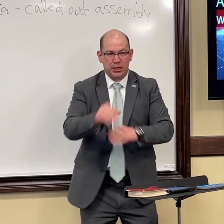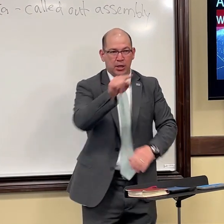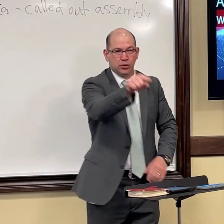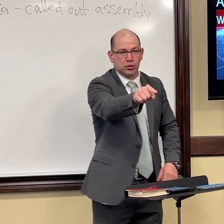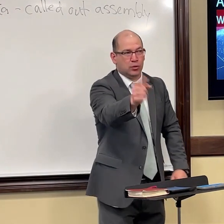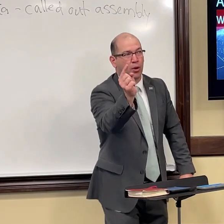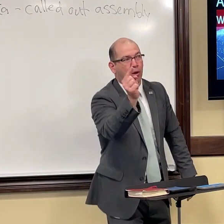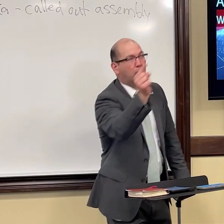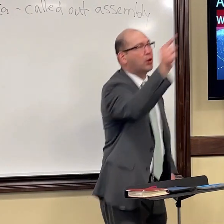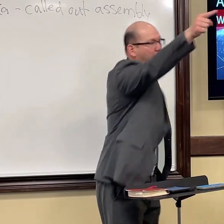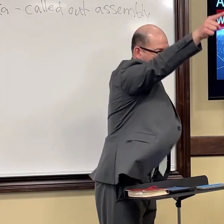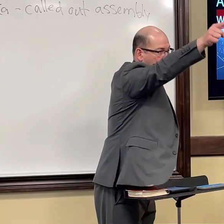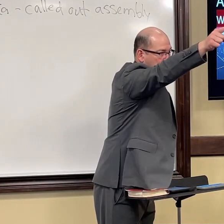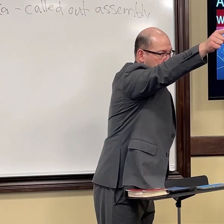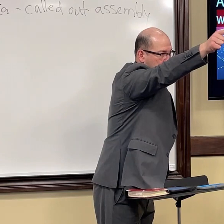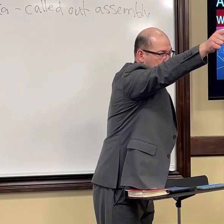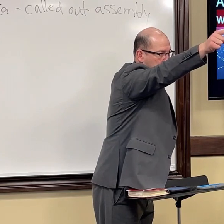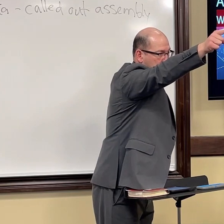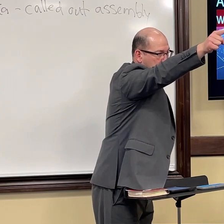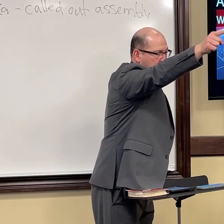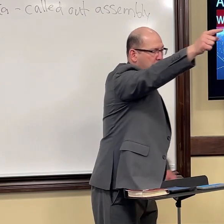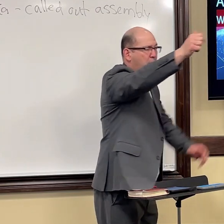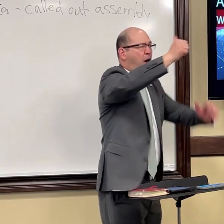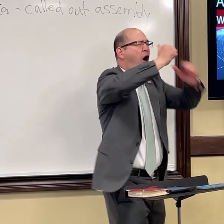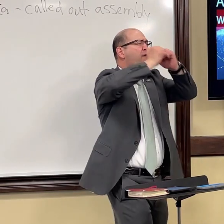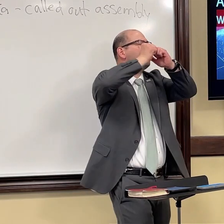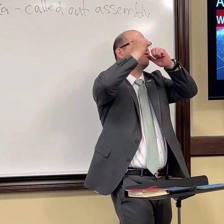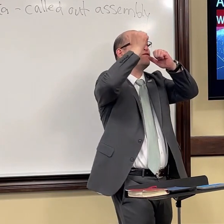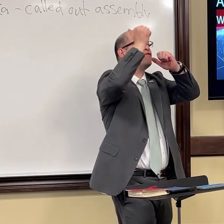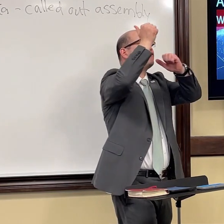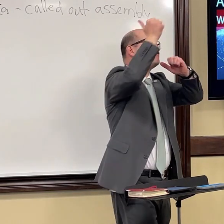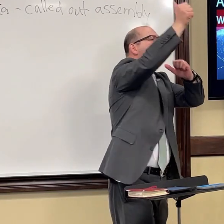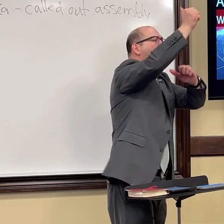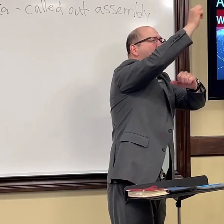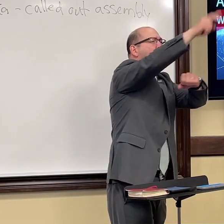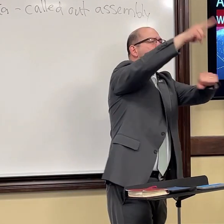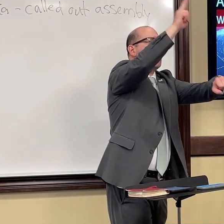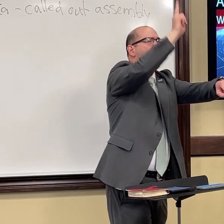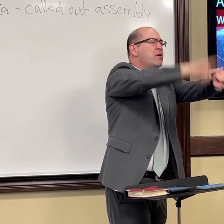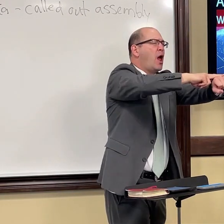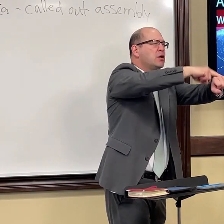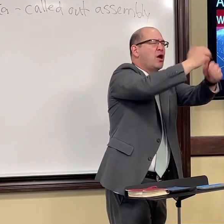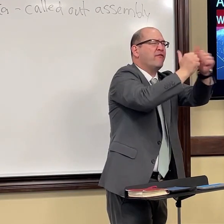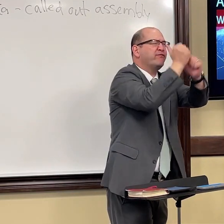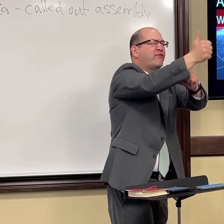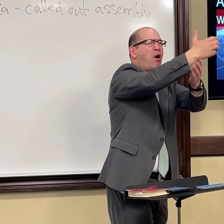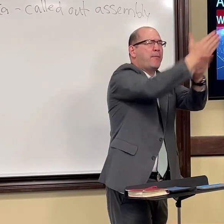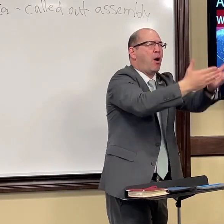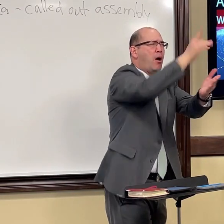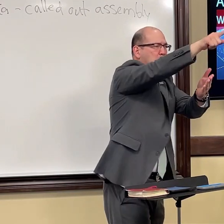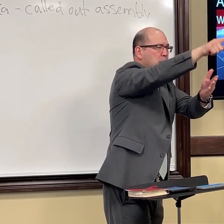and then I can send someone to go there, to far places, to far nations, to